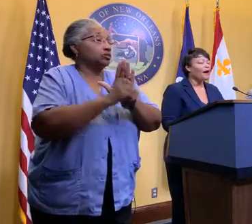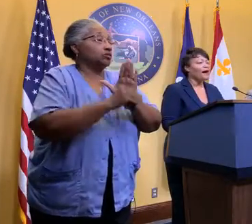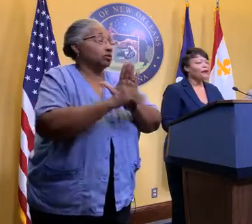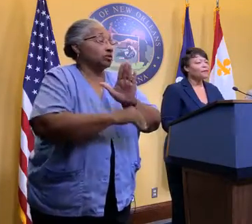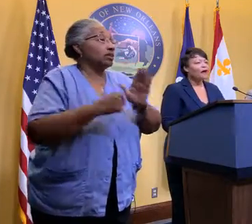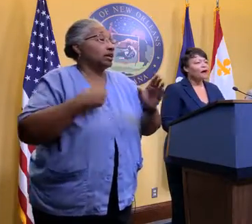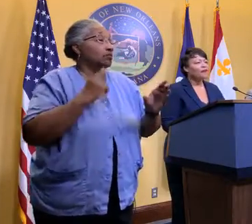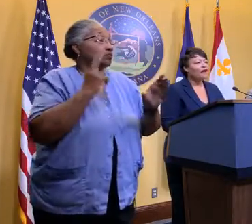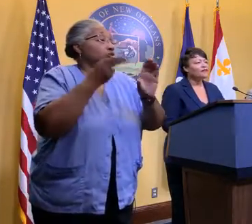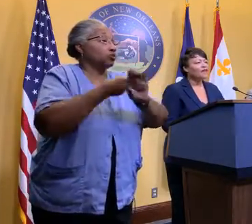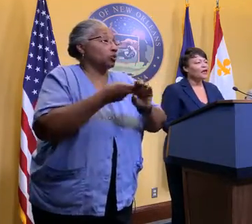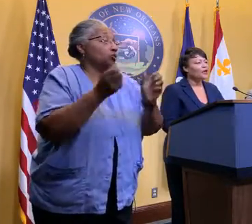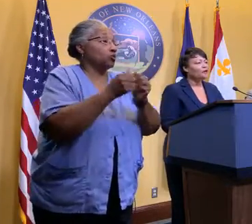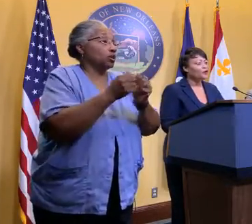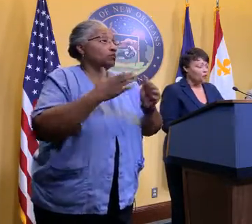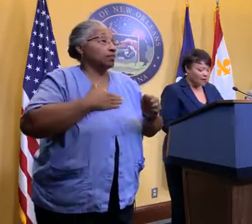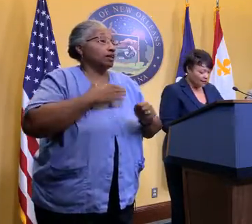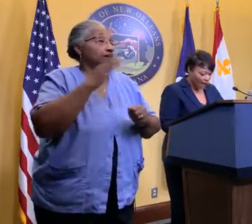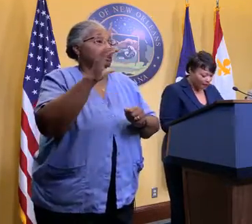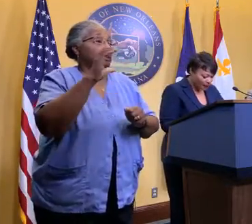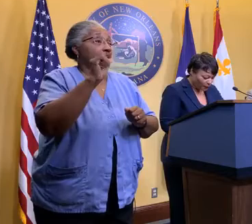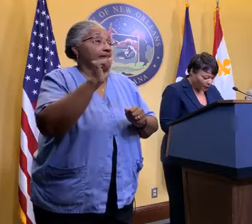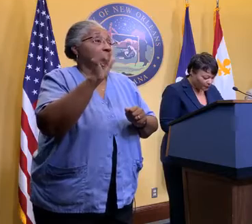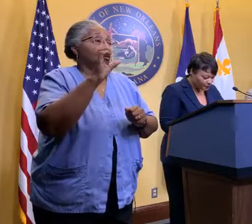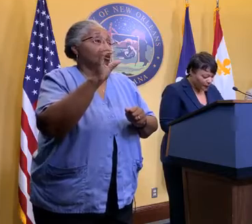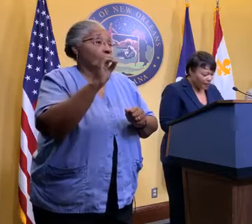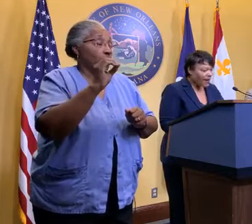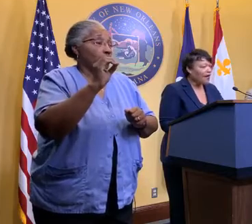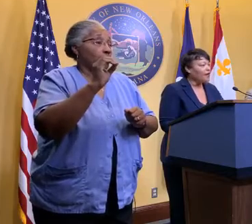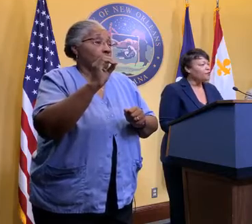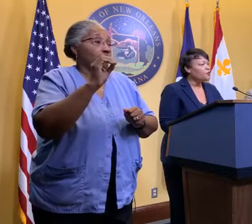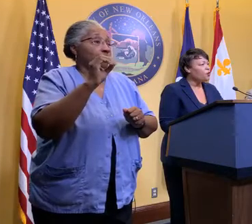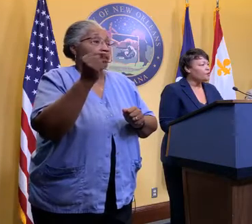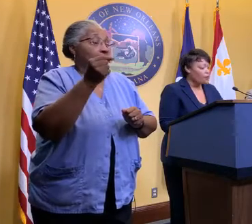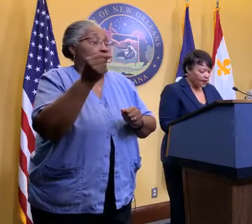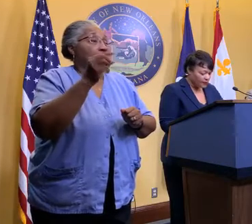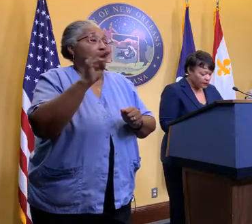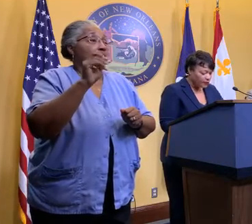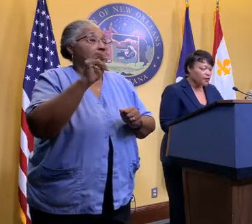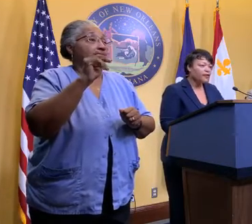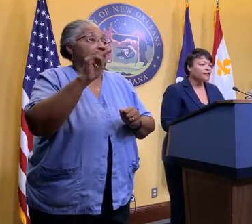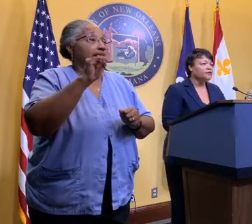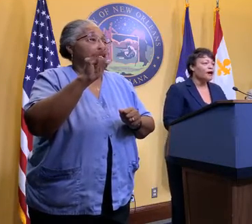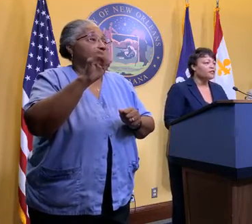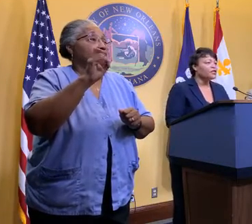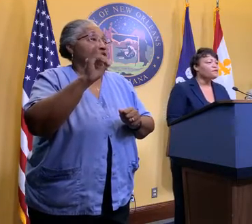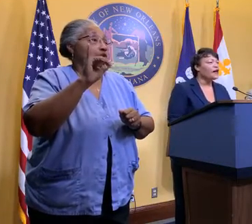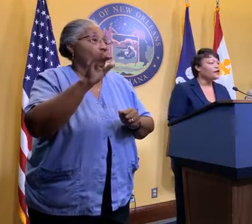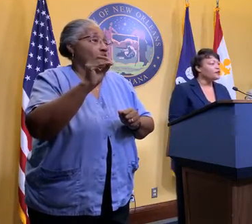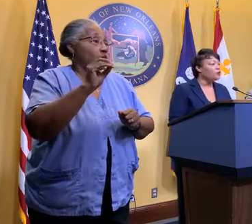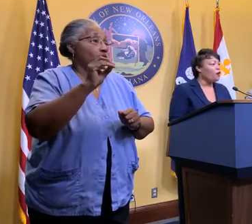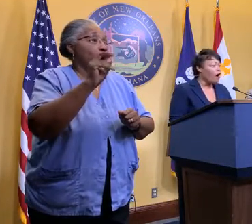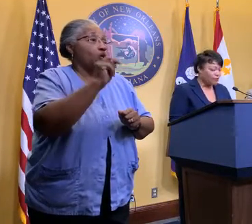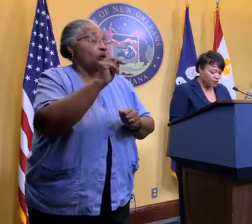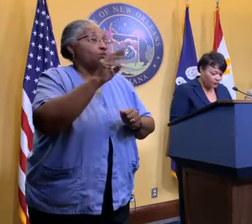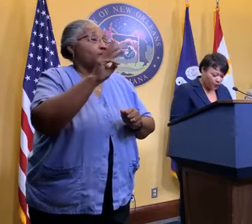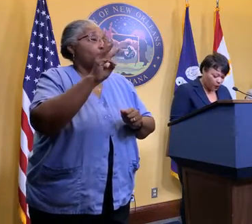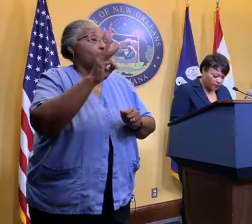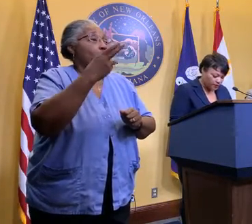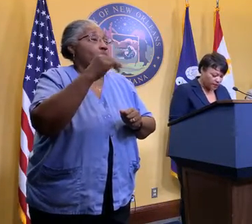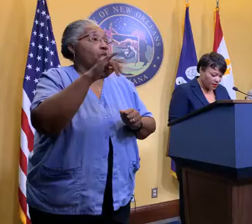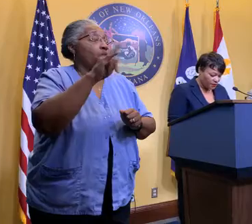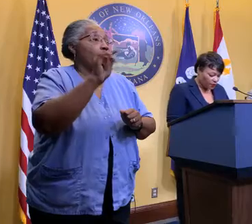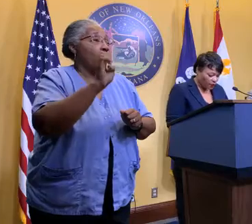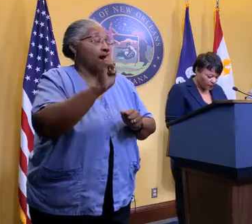am joined by my CAO, Gilbert Montaño, and Norman White, who is my Chief Financial